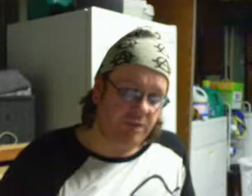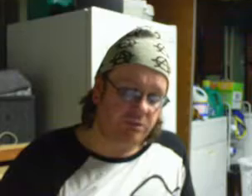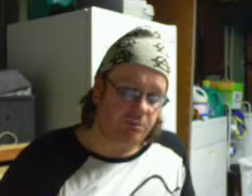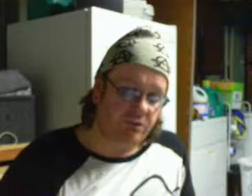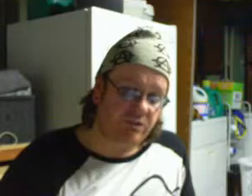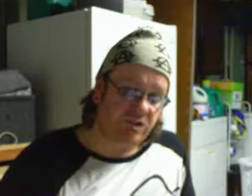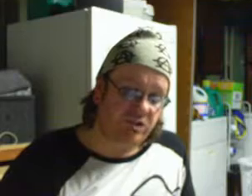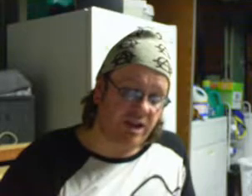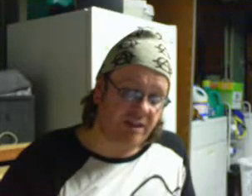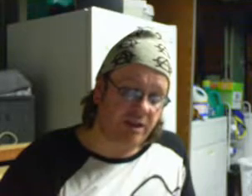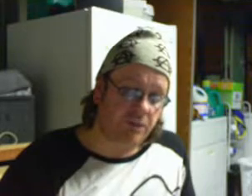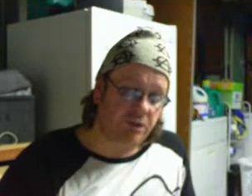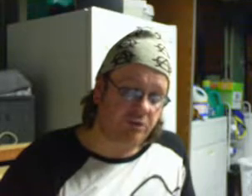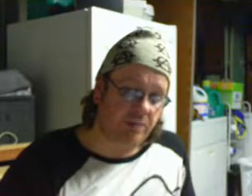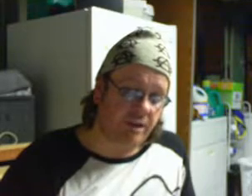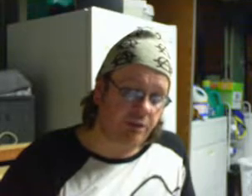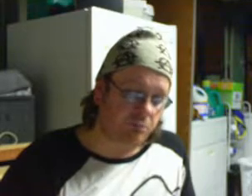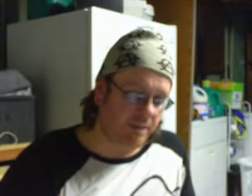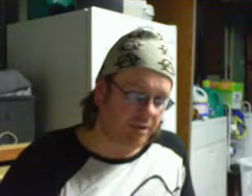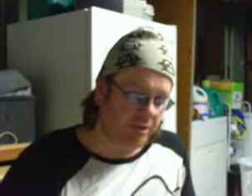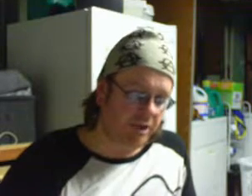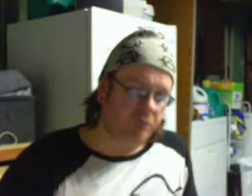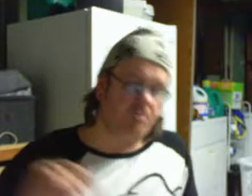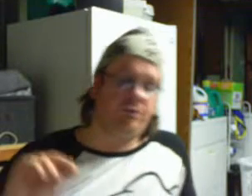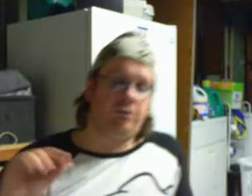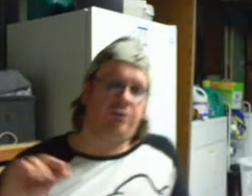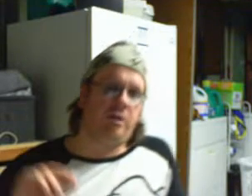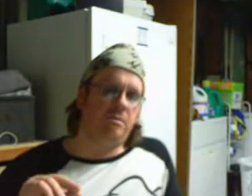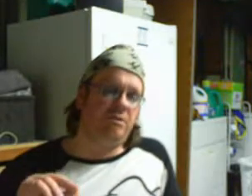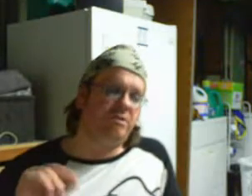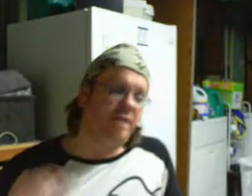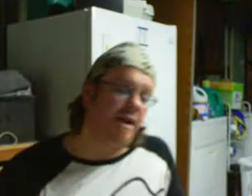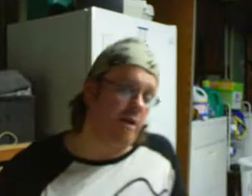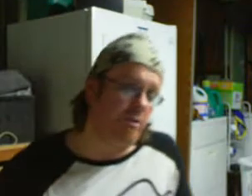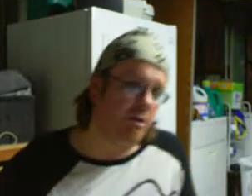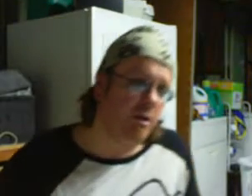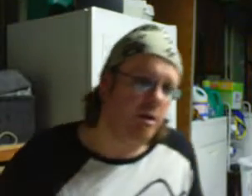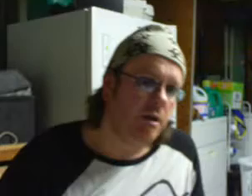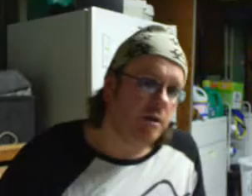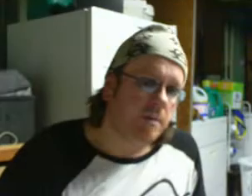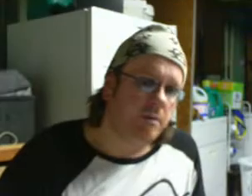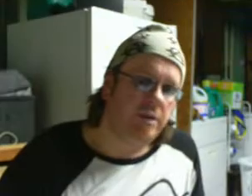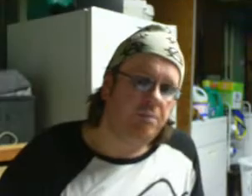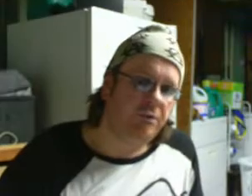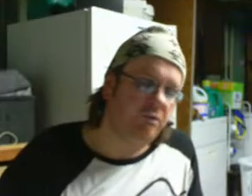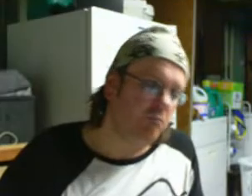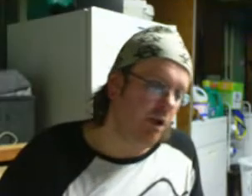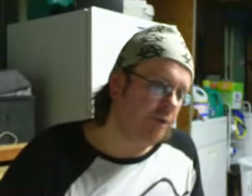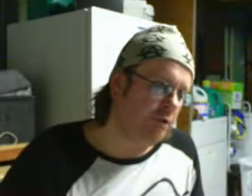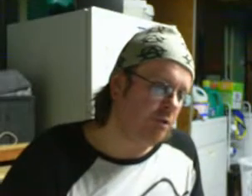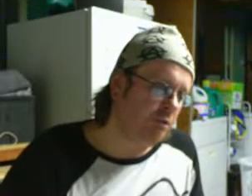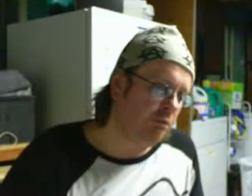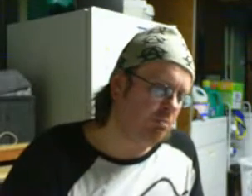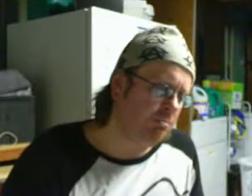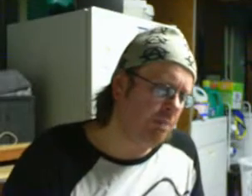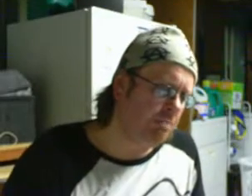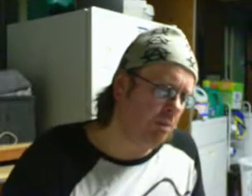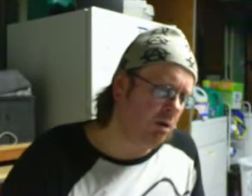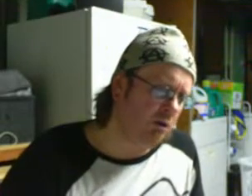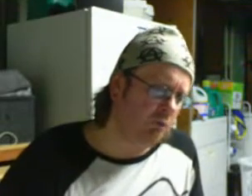to Shishak, king of Egypt, and he remained in Egypt until Solomon's death. Now keep this in mind, that the people all over the